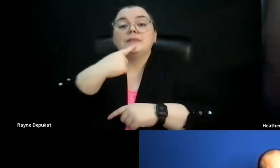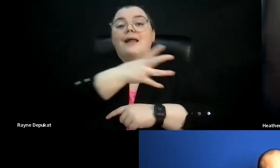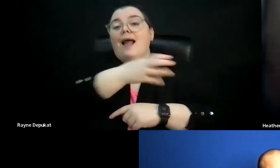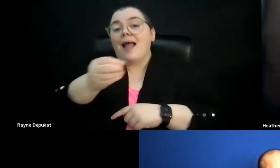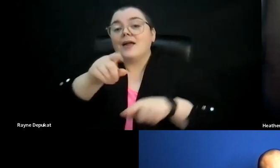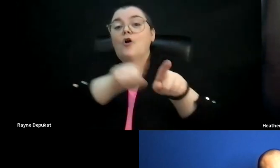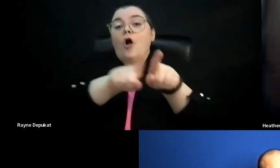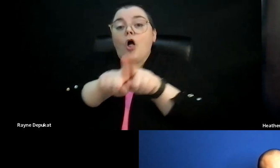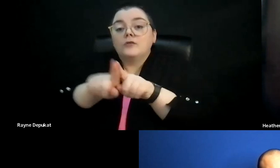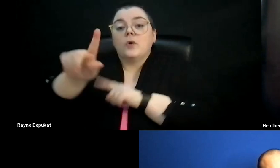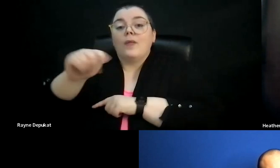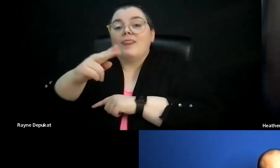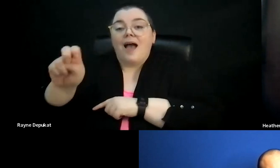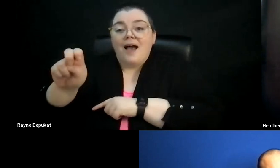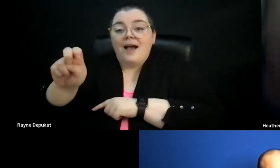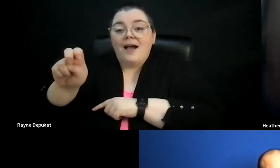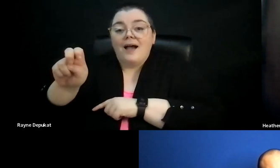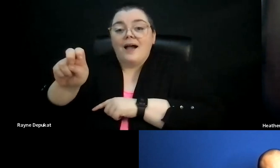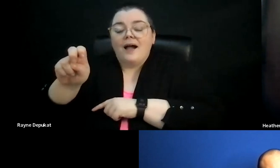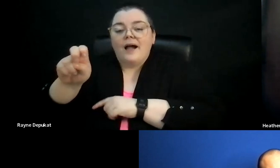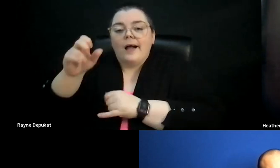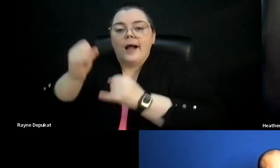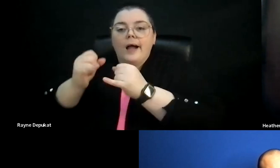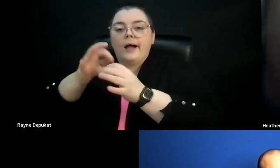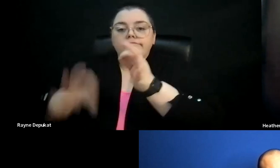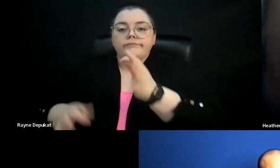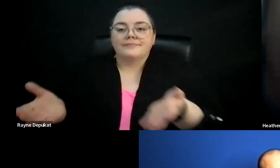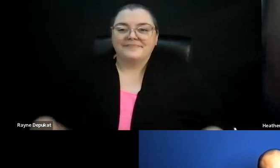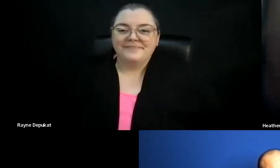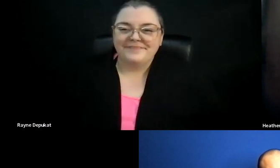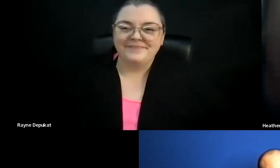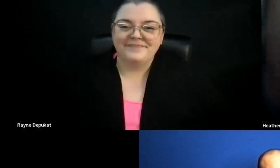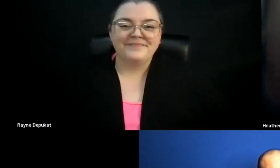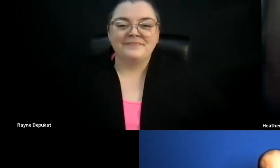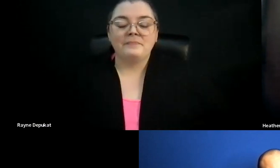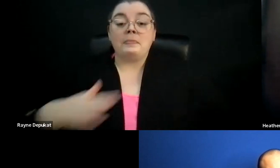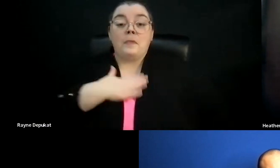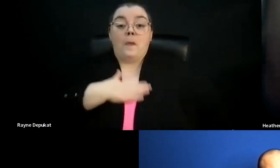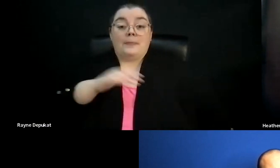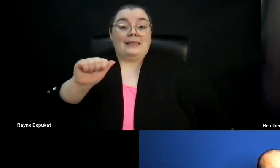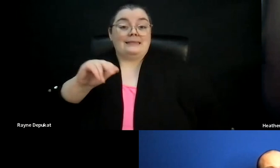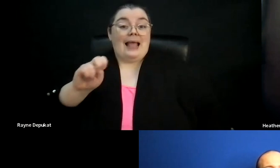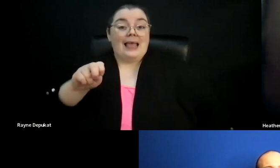But, and you also said, and also and then it just cut off. So I'm not sure what's after